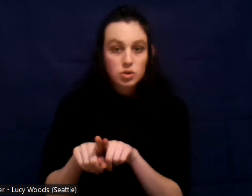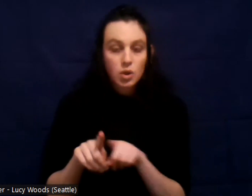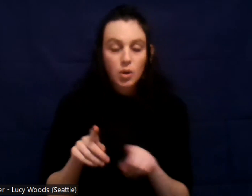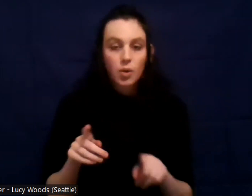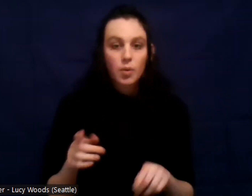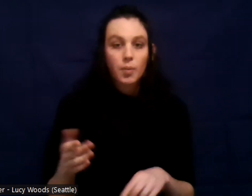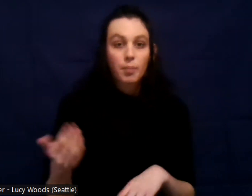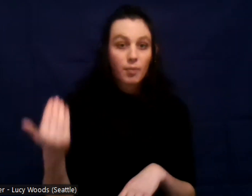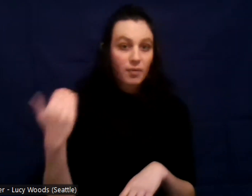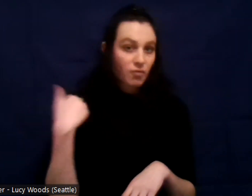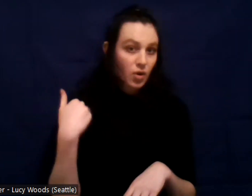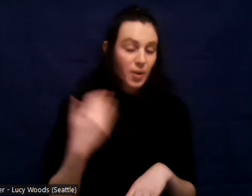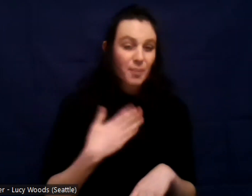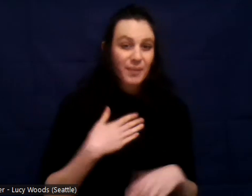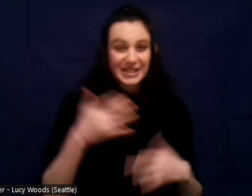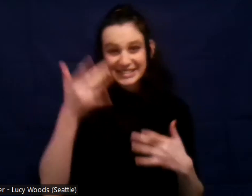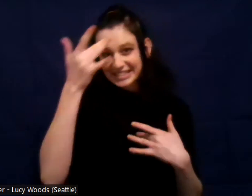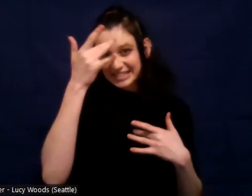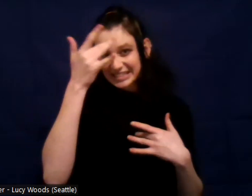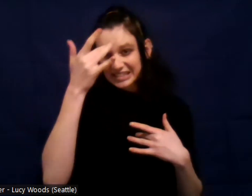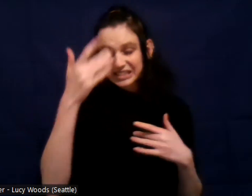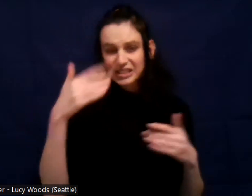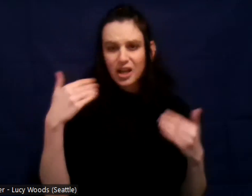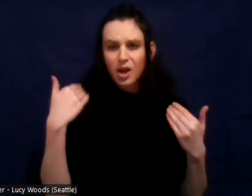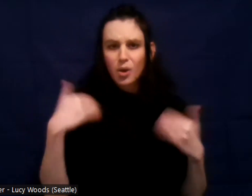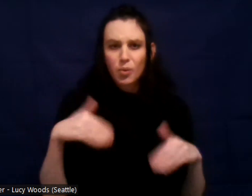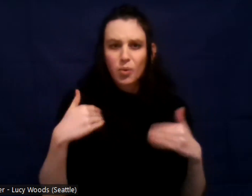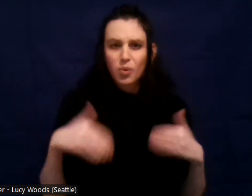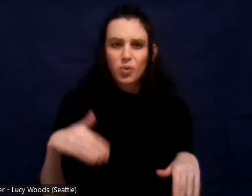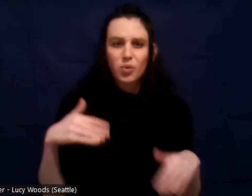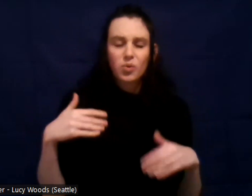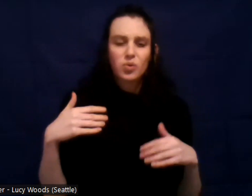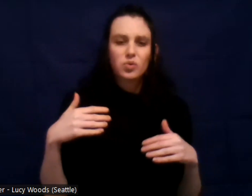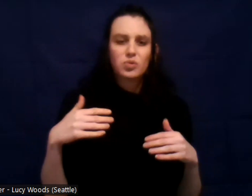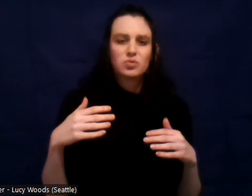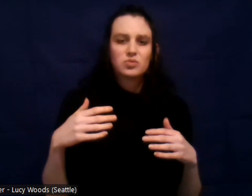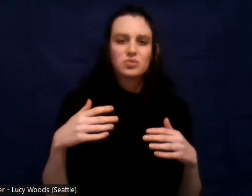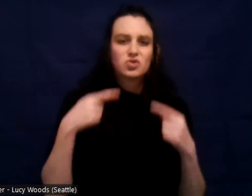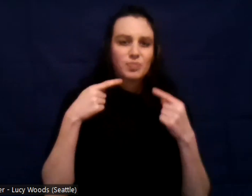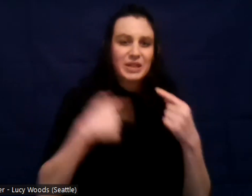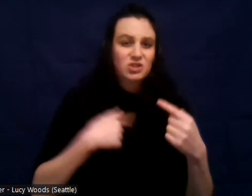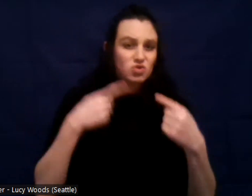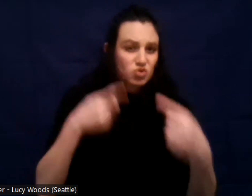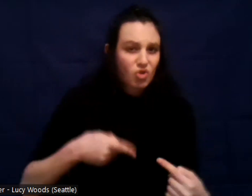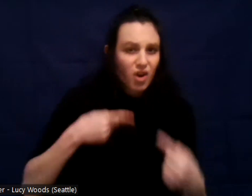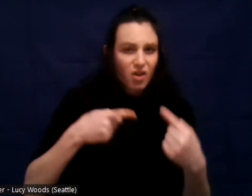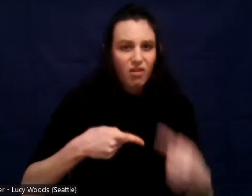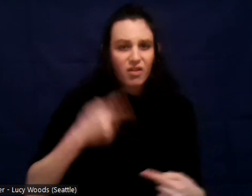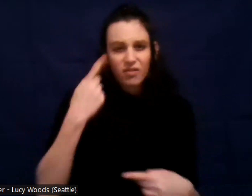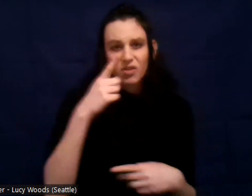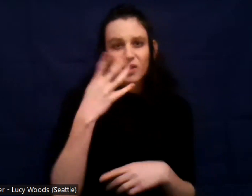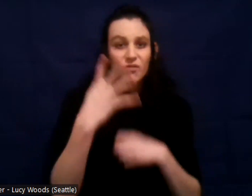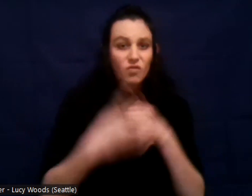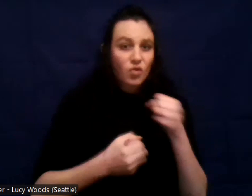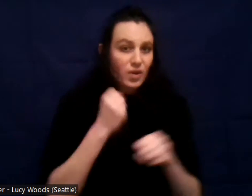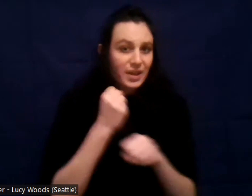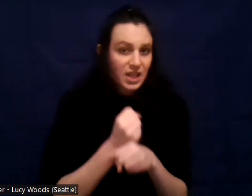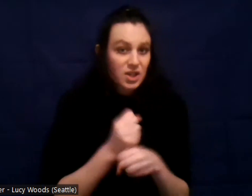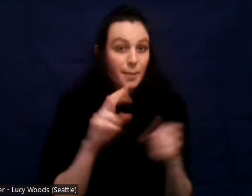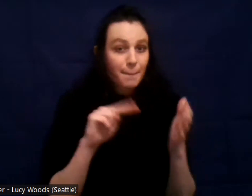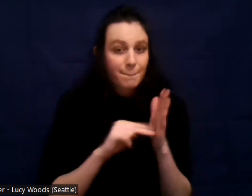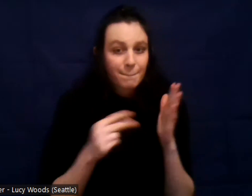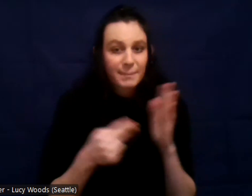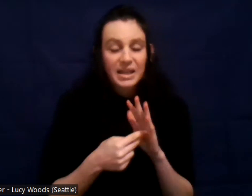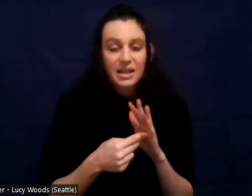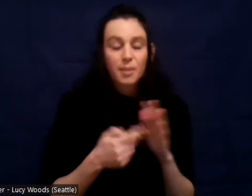rampant for like a solid 4 years. So I almost feel like I've had as much or